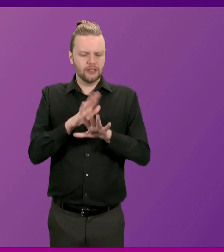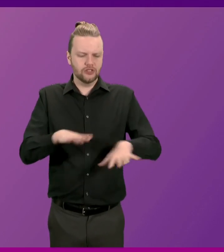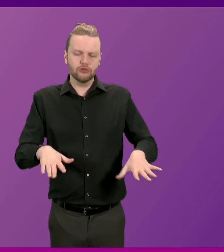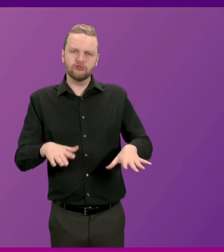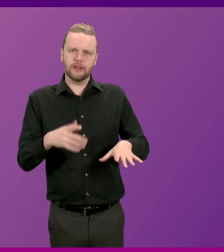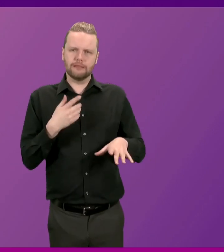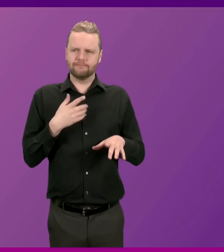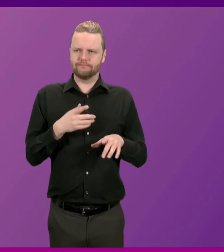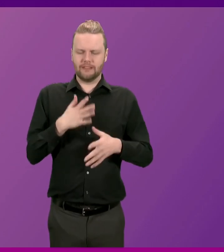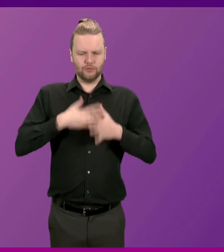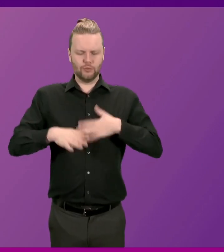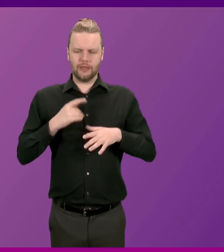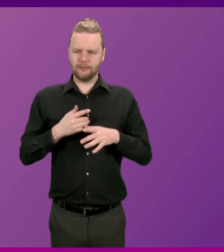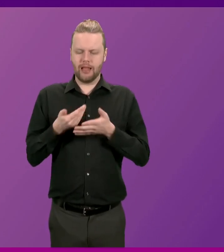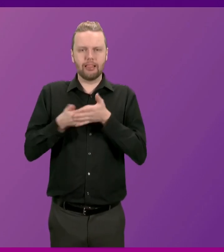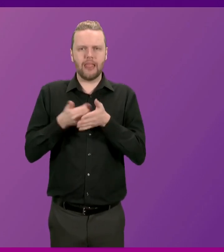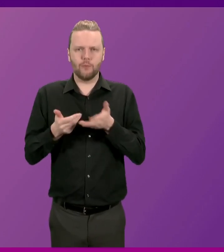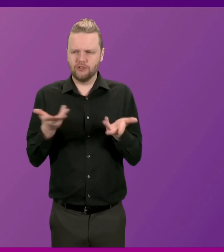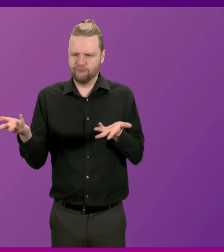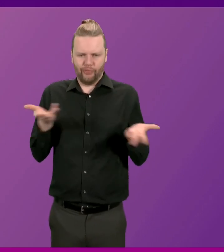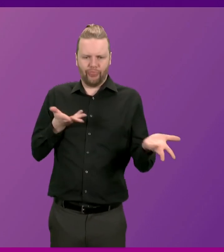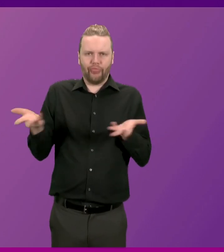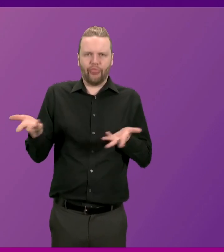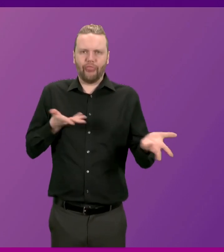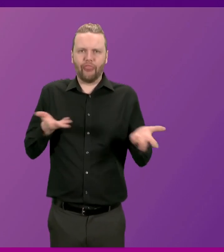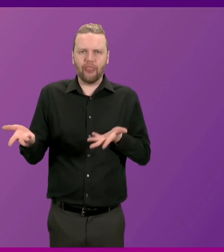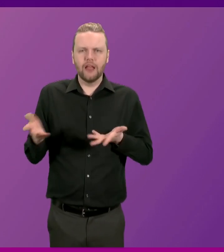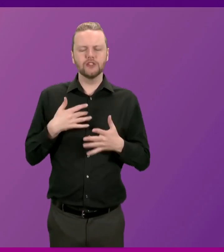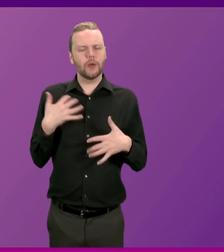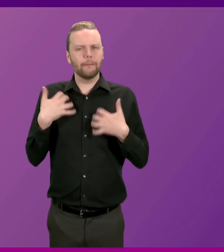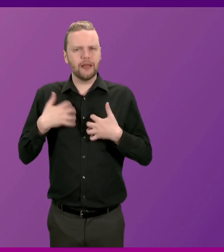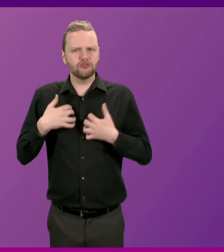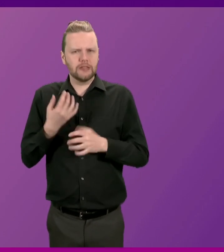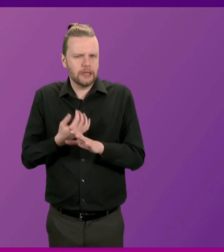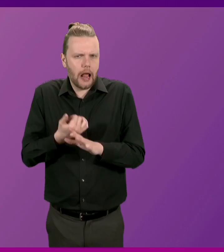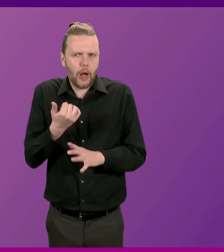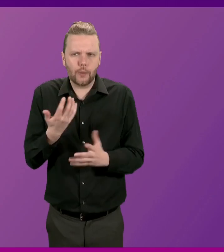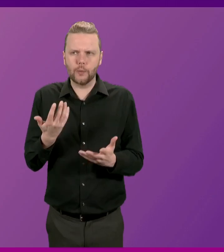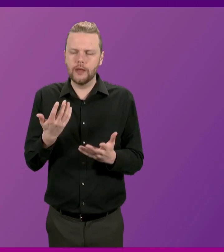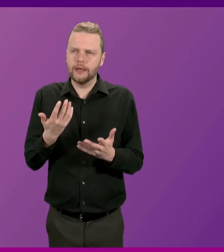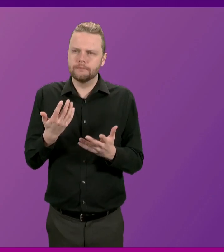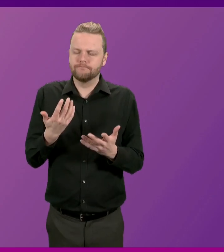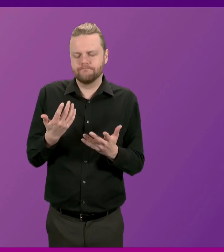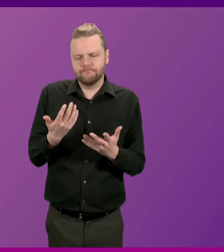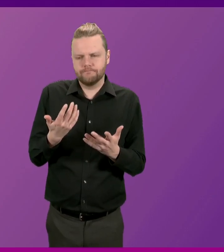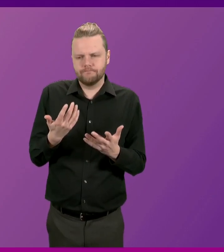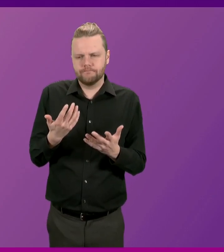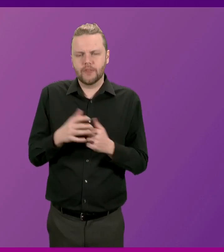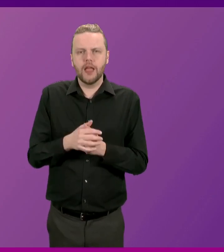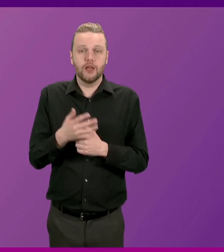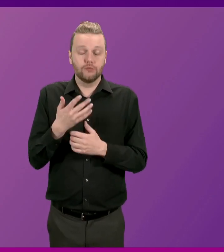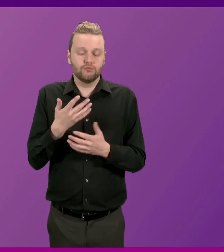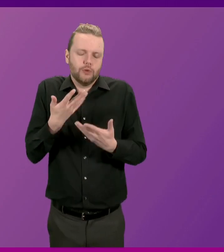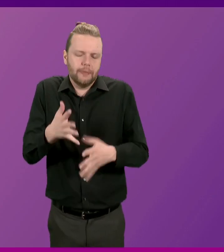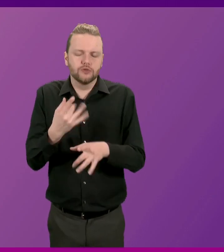brokers. Yes. And I'm interested in how we can... I mean, you talk